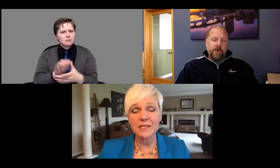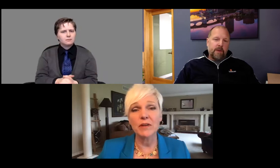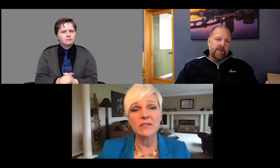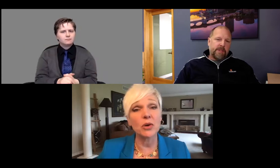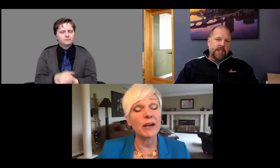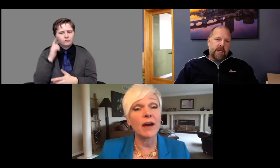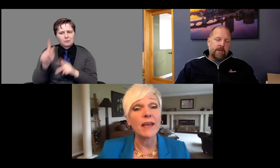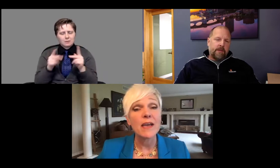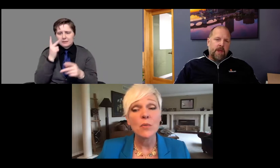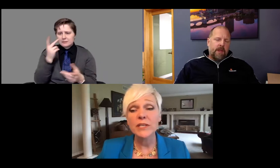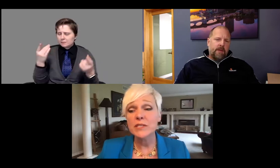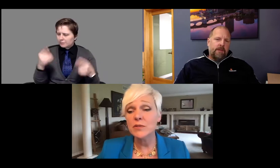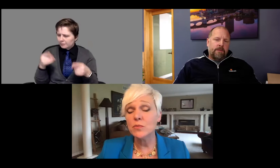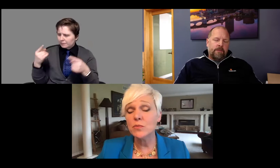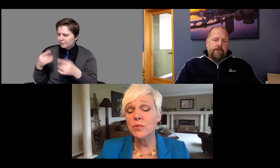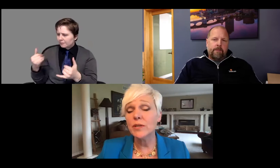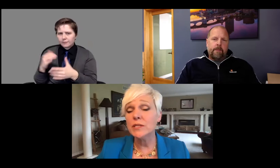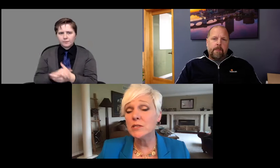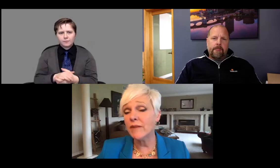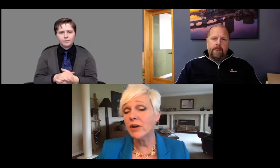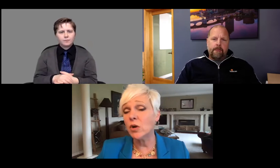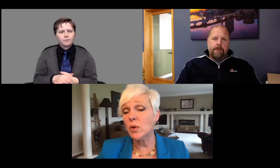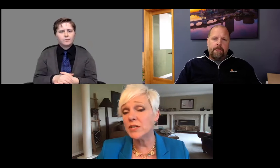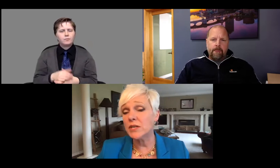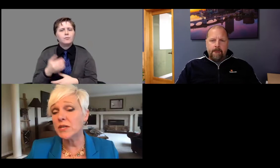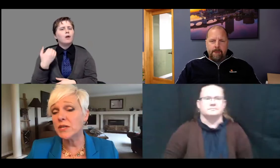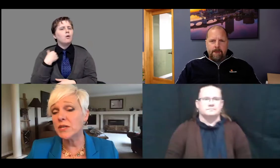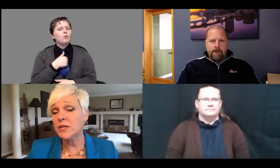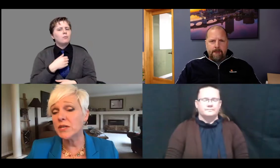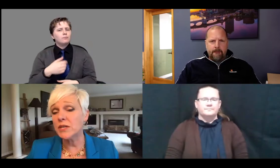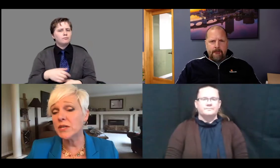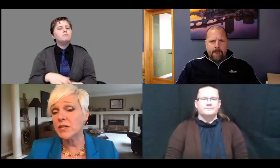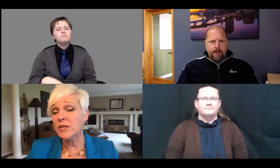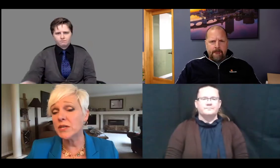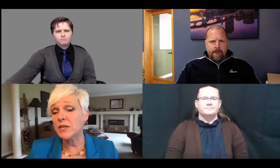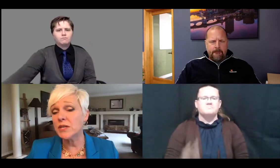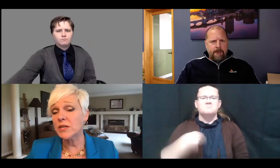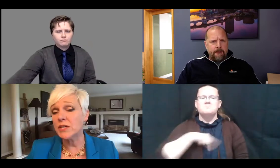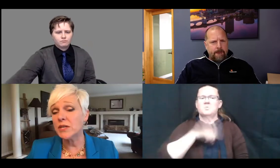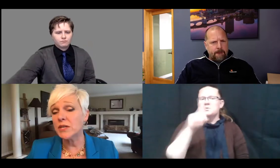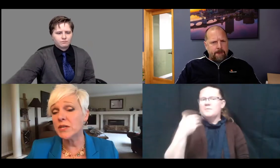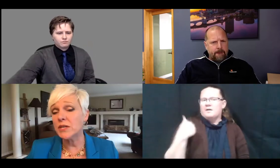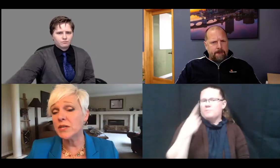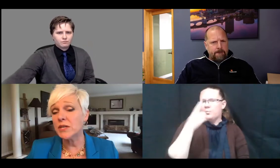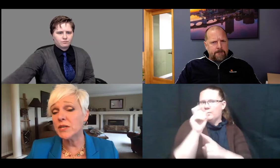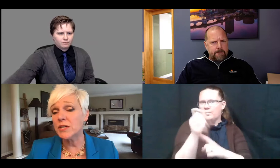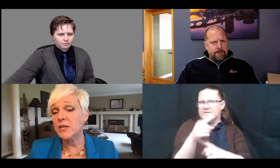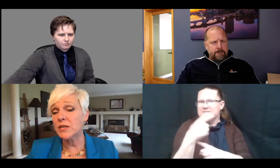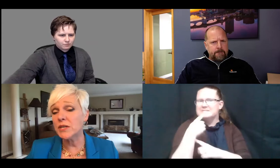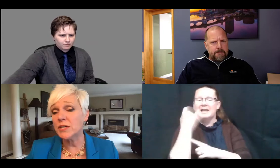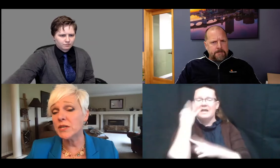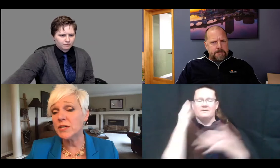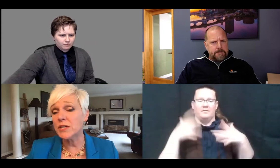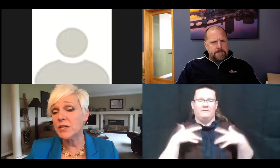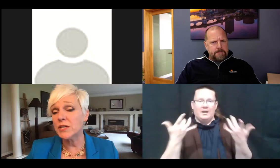for people to see what events are going on. We do have a question. Just said that an event has been canceled and moved